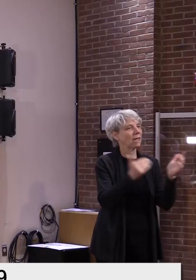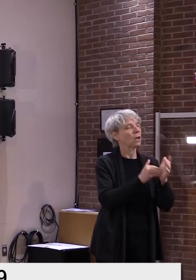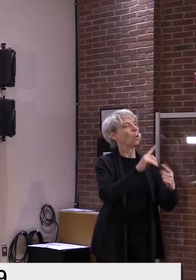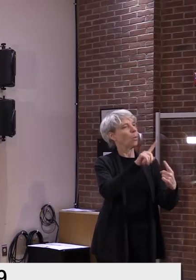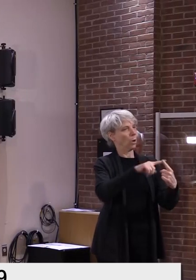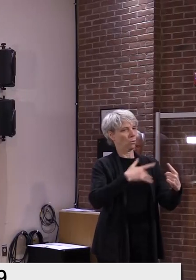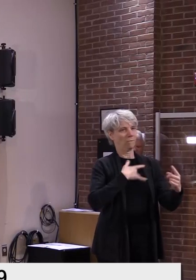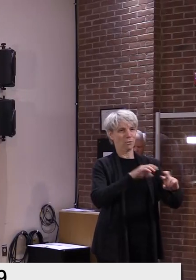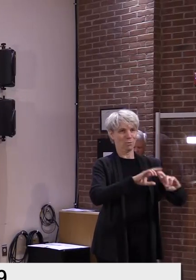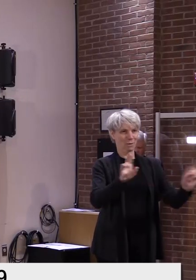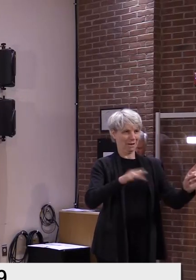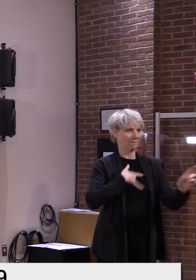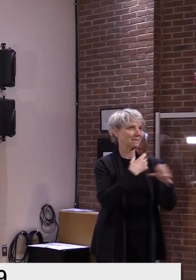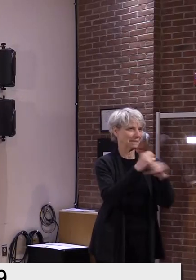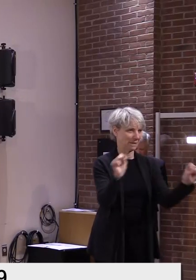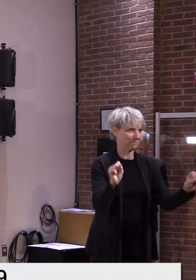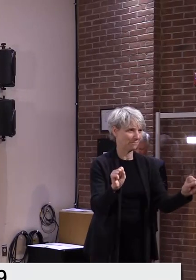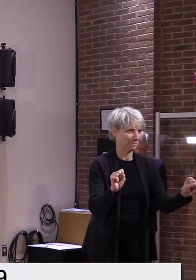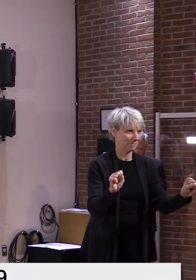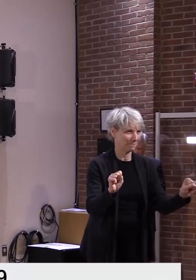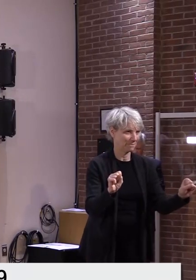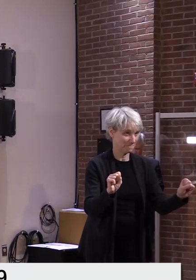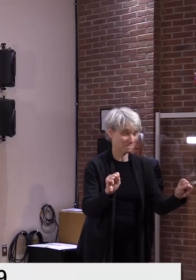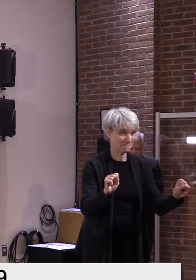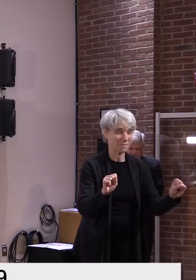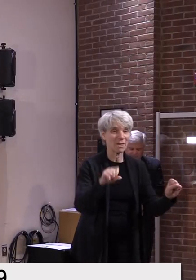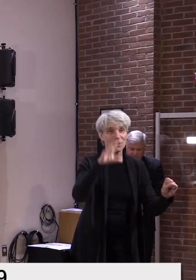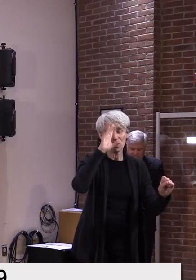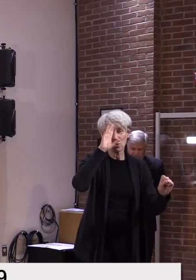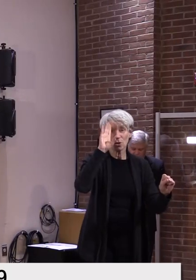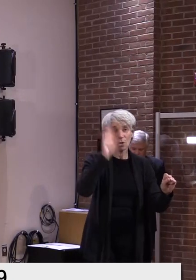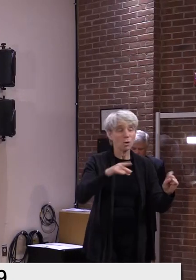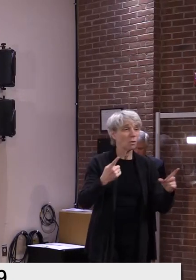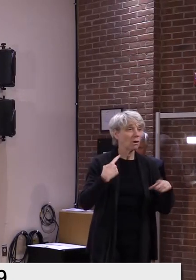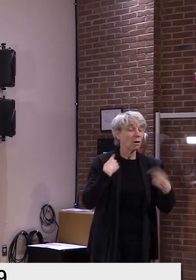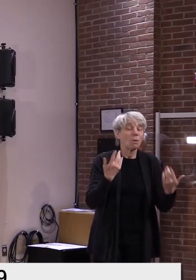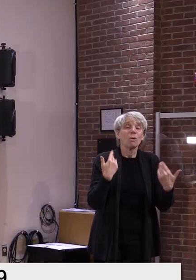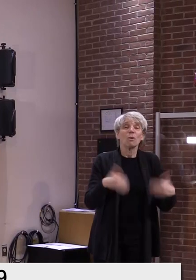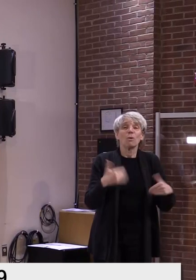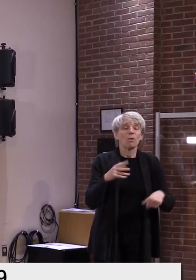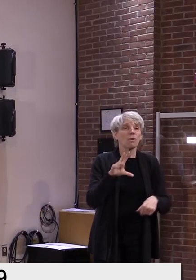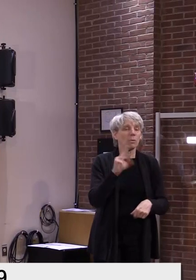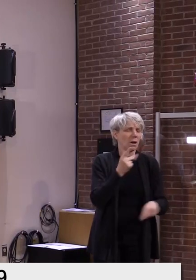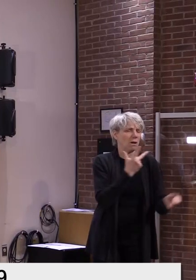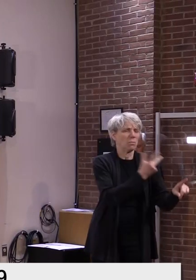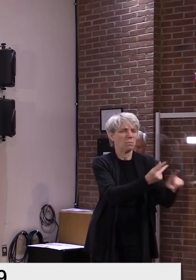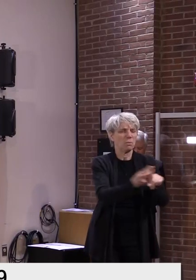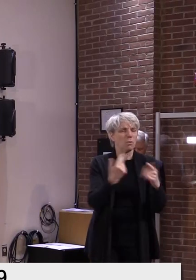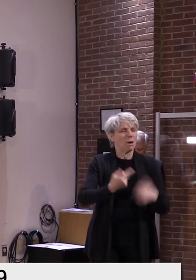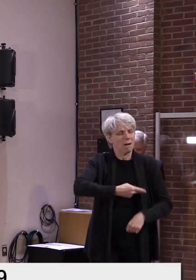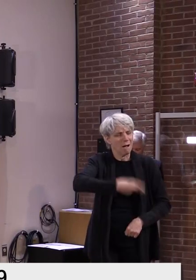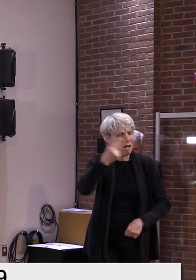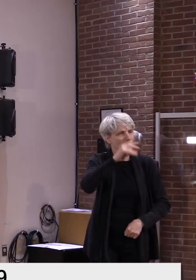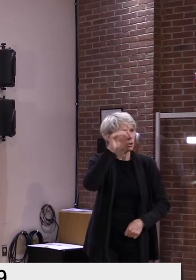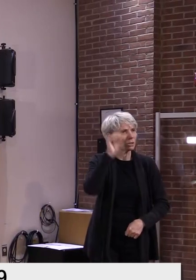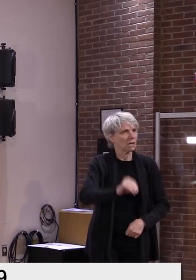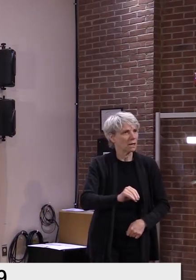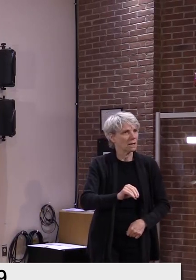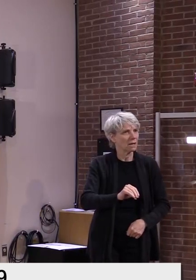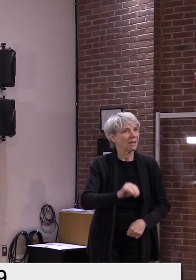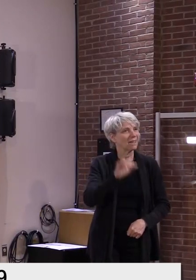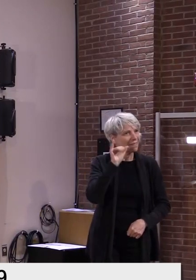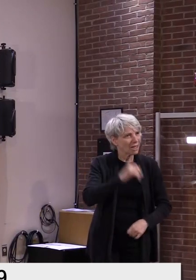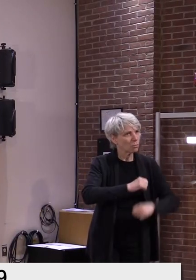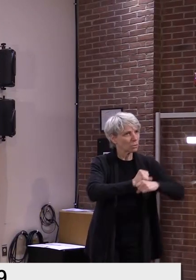it. We have such a strong layer of protection in Vermont through vaccination. It protects the